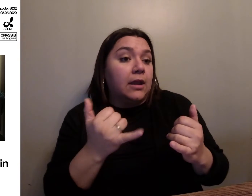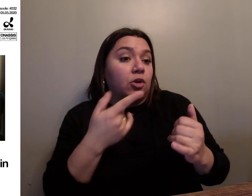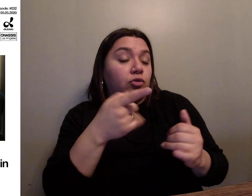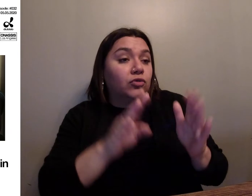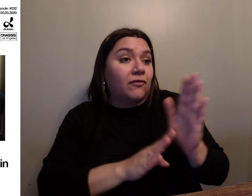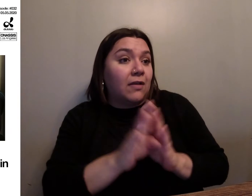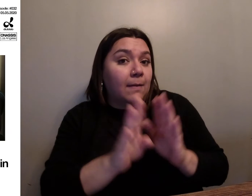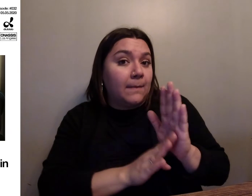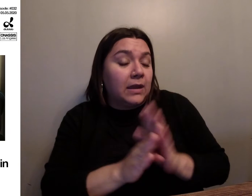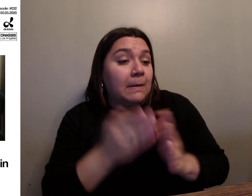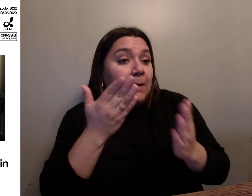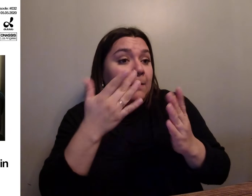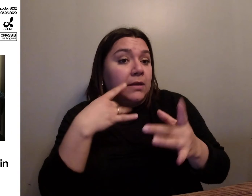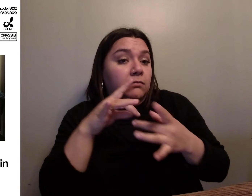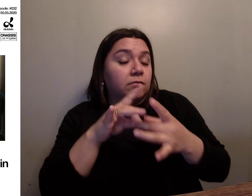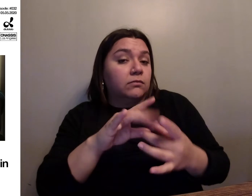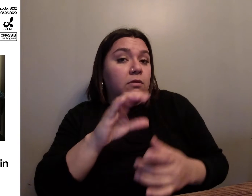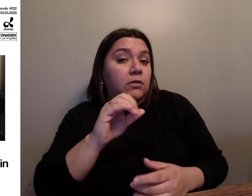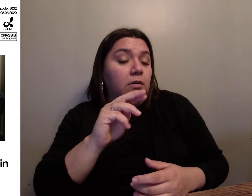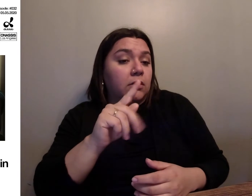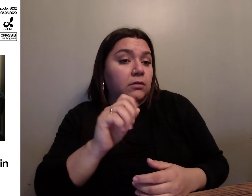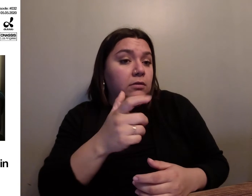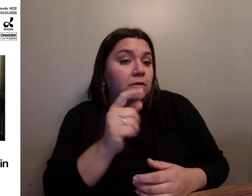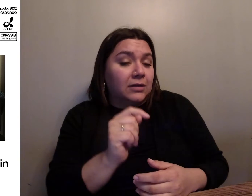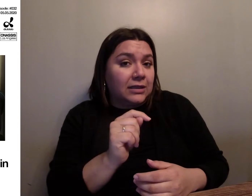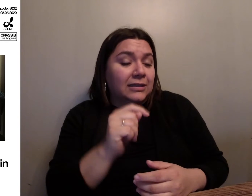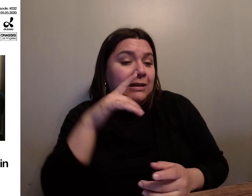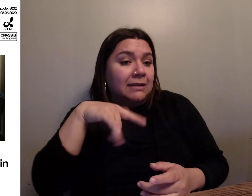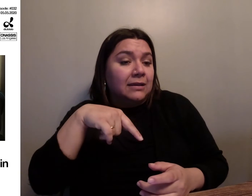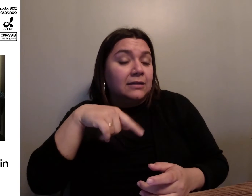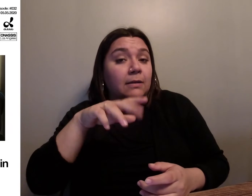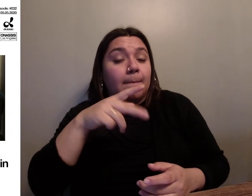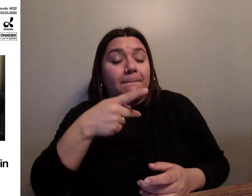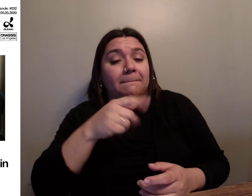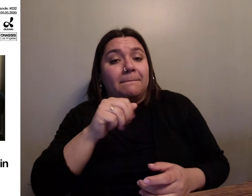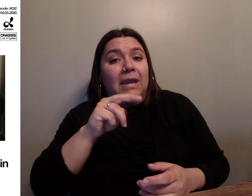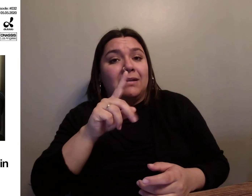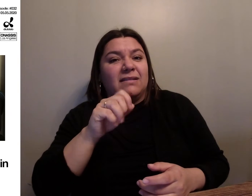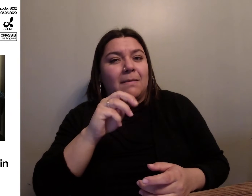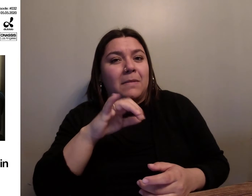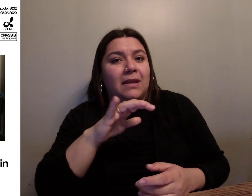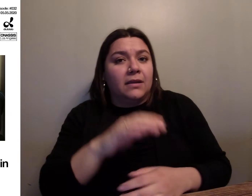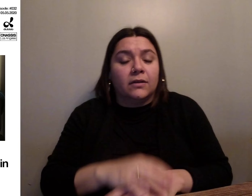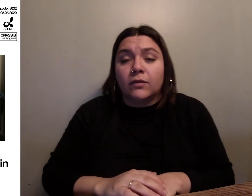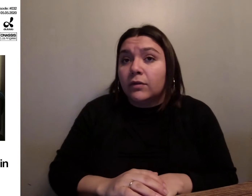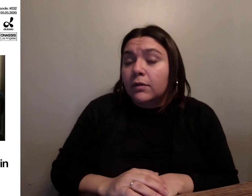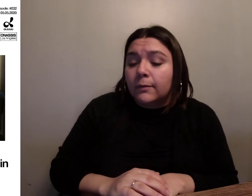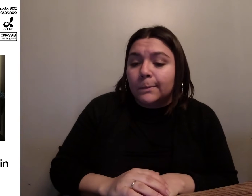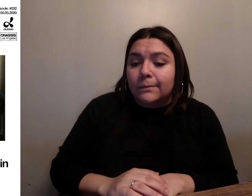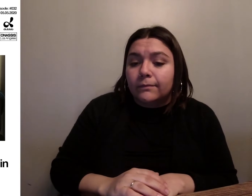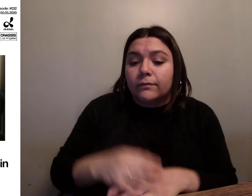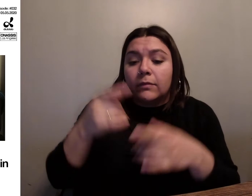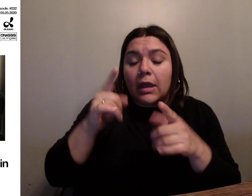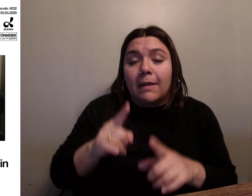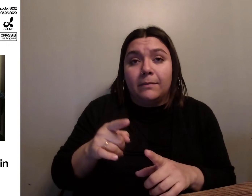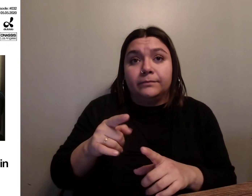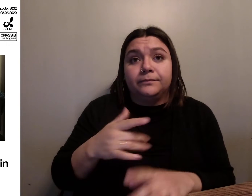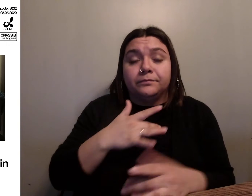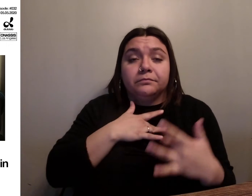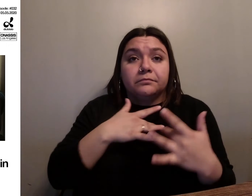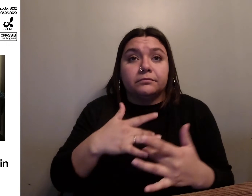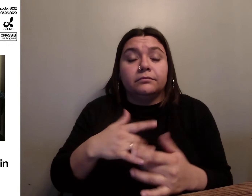when I use that statement of Paul Shepard's, I usually say, if you don't believe that, just watch the